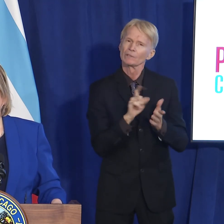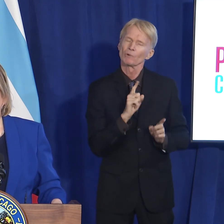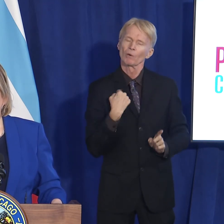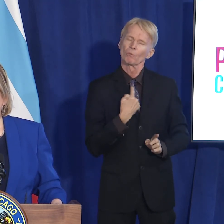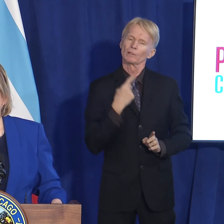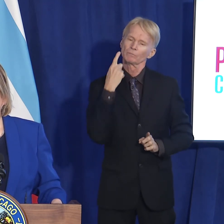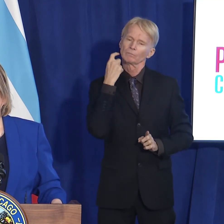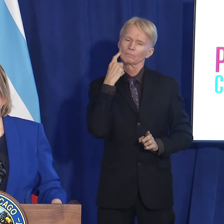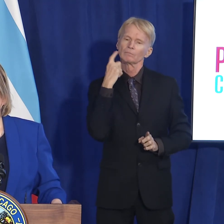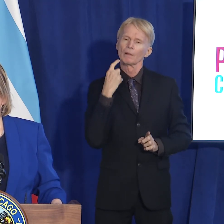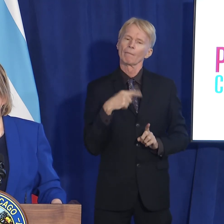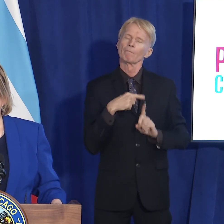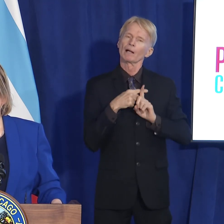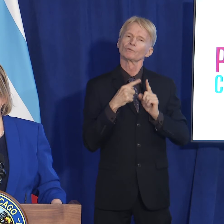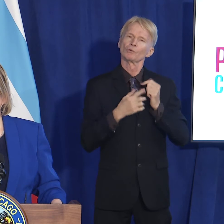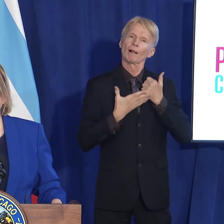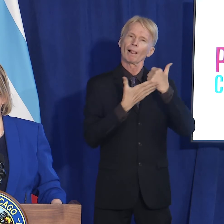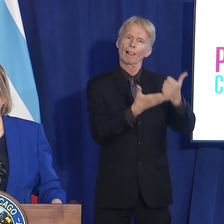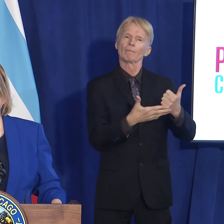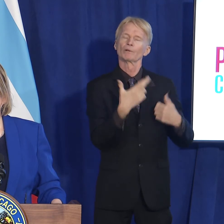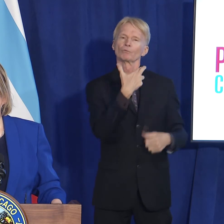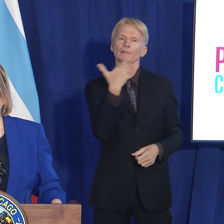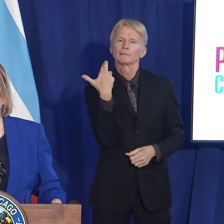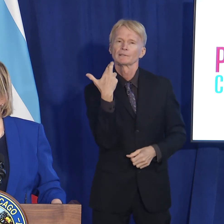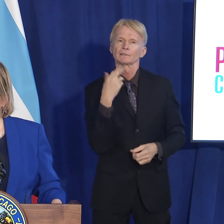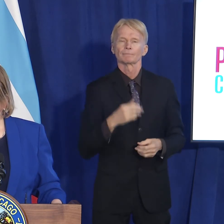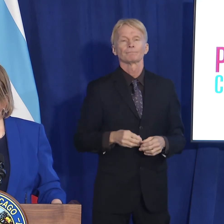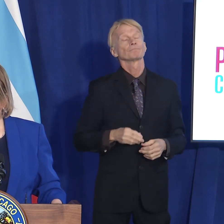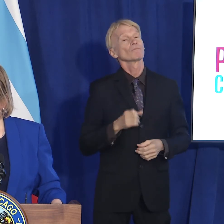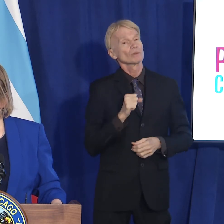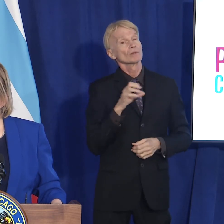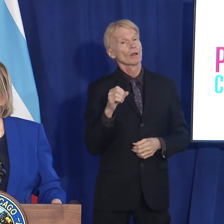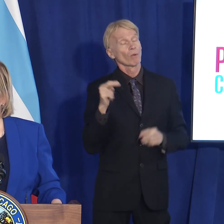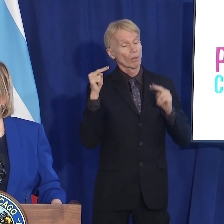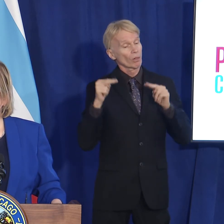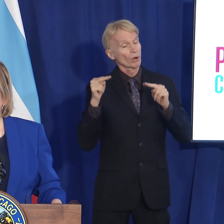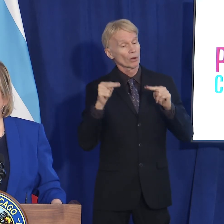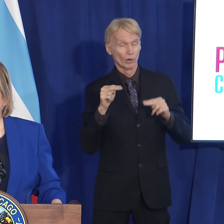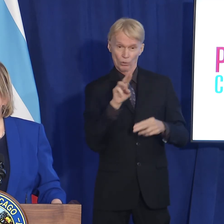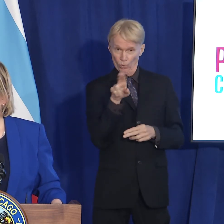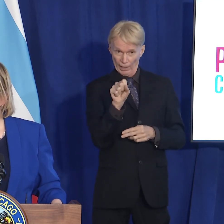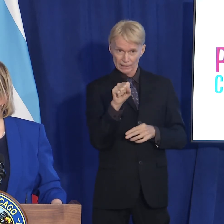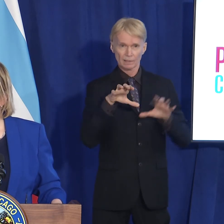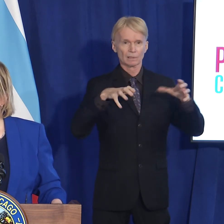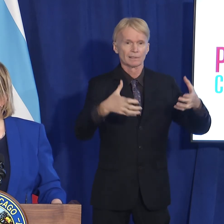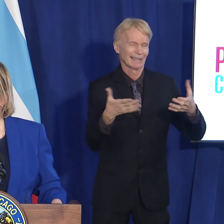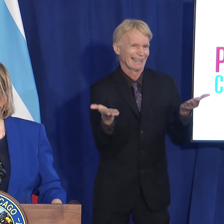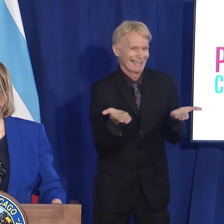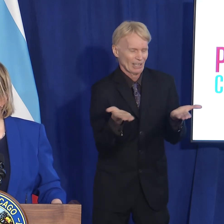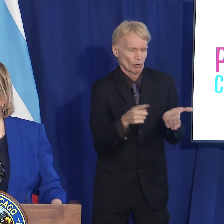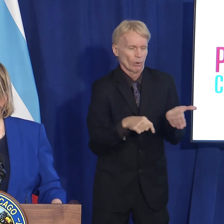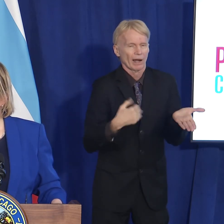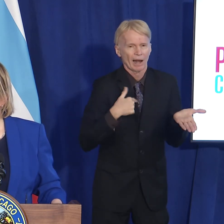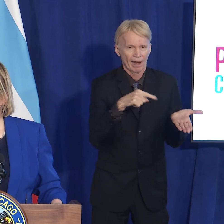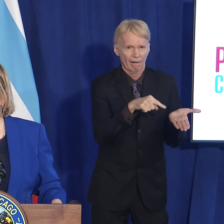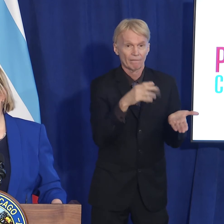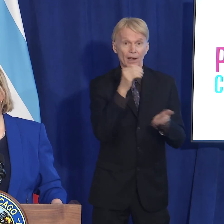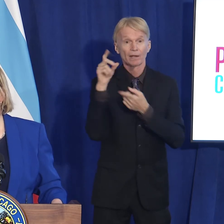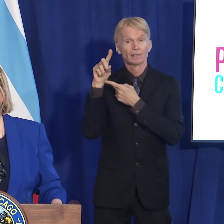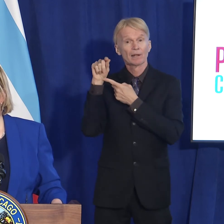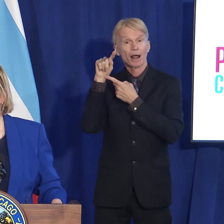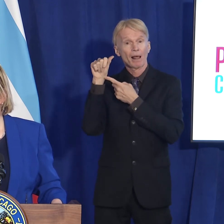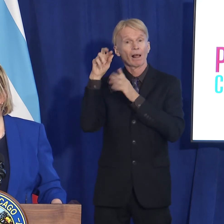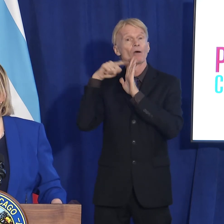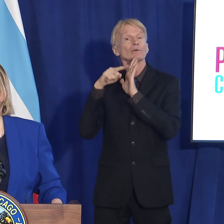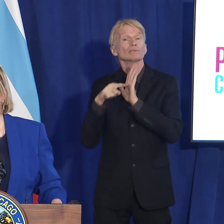So where we're looking at the U.S., it's focused on what vaccines are available here, and then what the evidence and the data has looked like in the studies